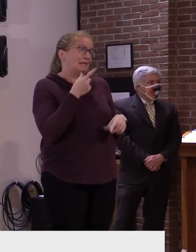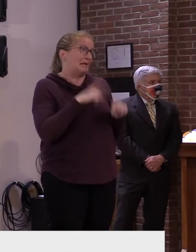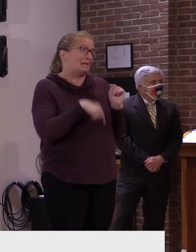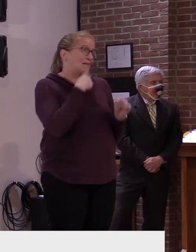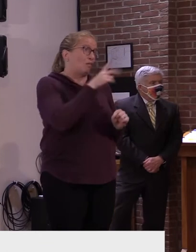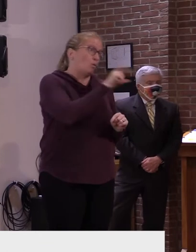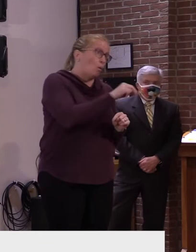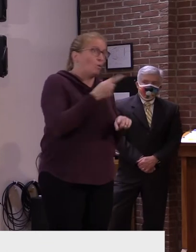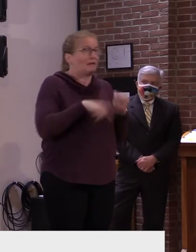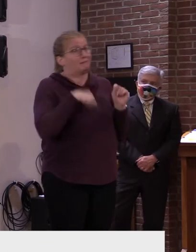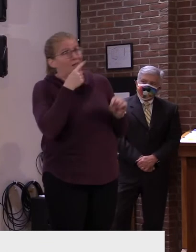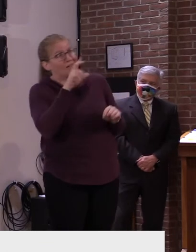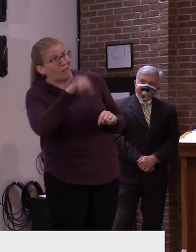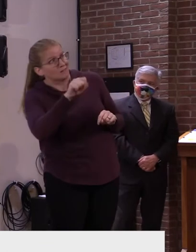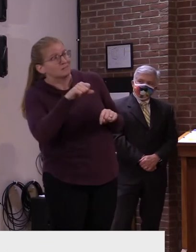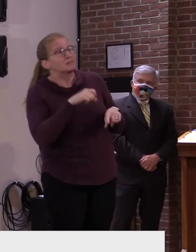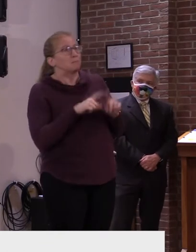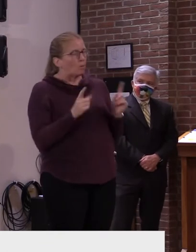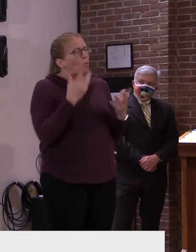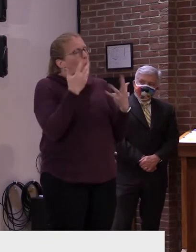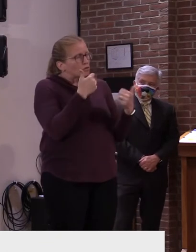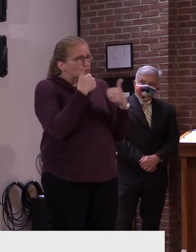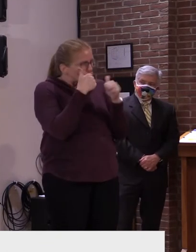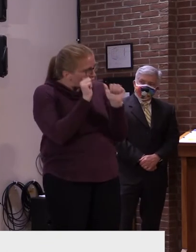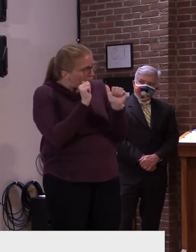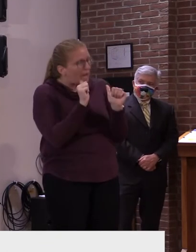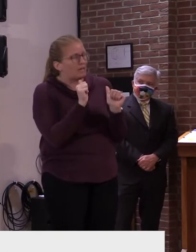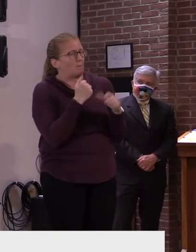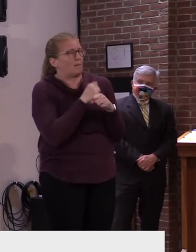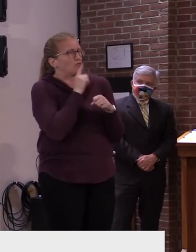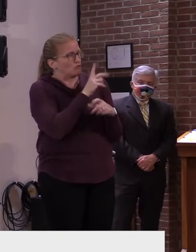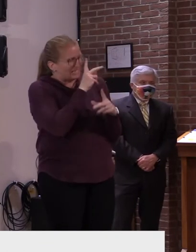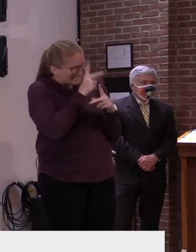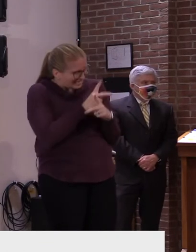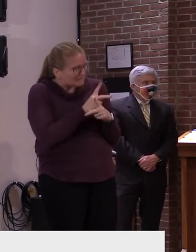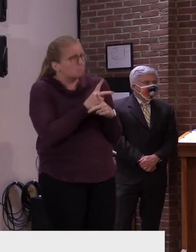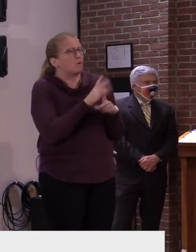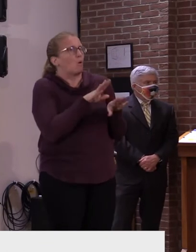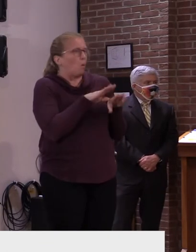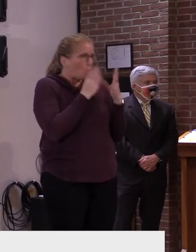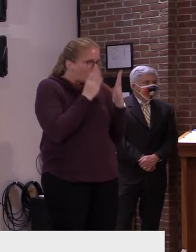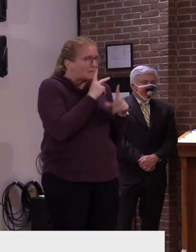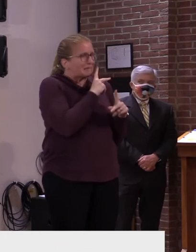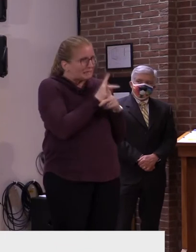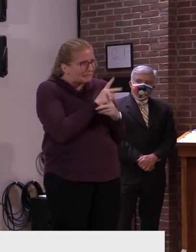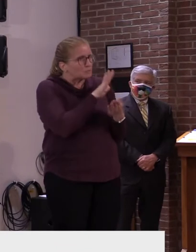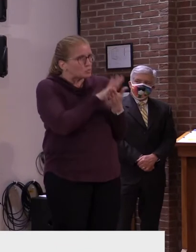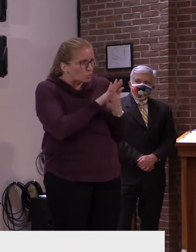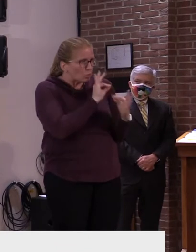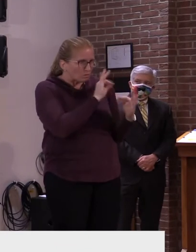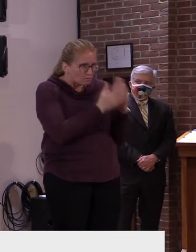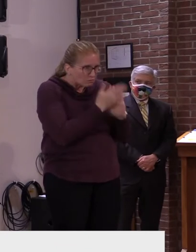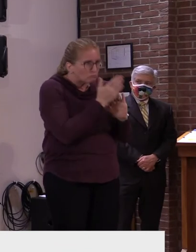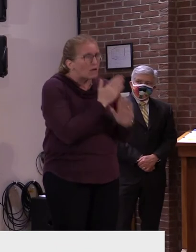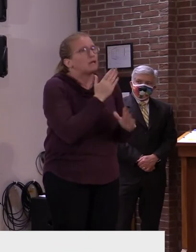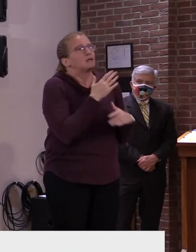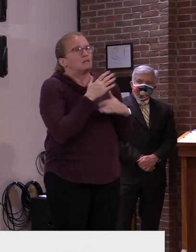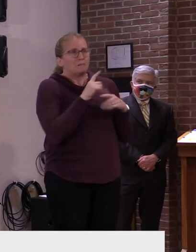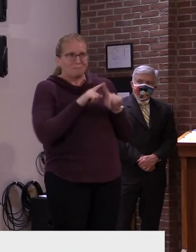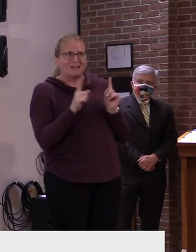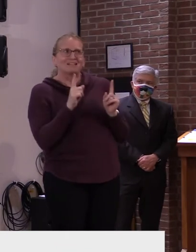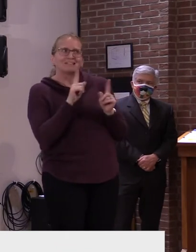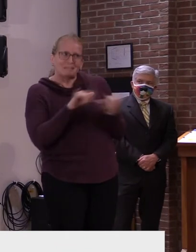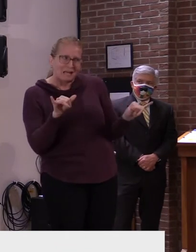making sure that we're doing everything we can within the existing restrictions to make sure people are being safe being smart